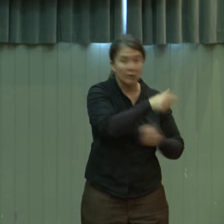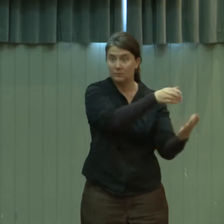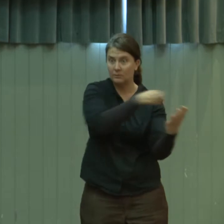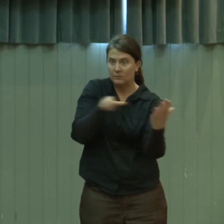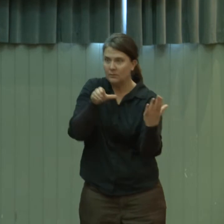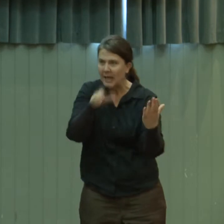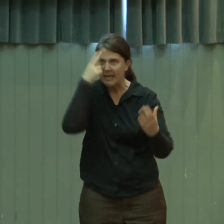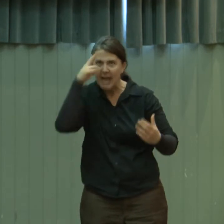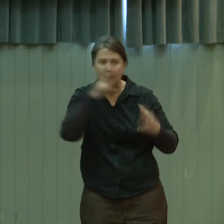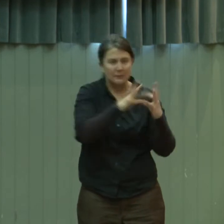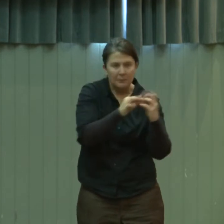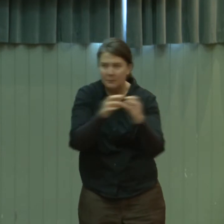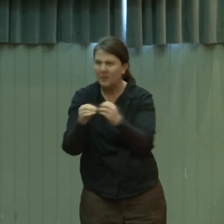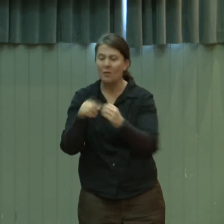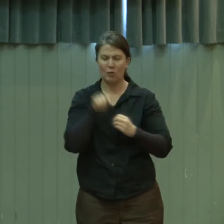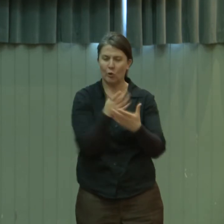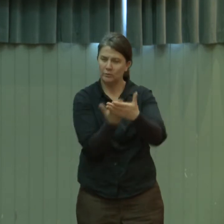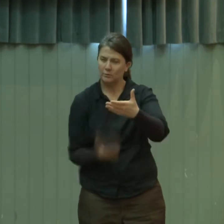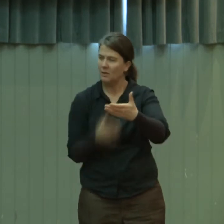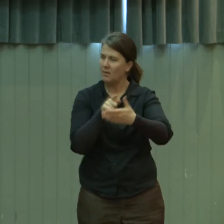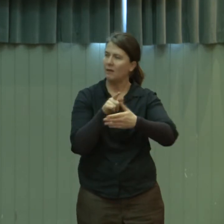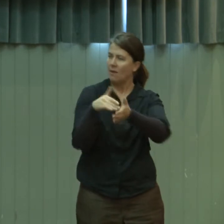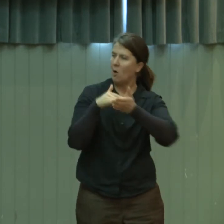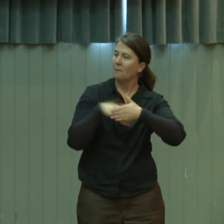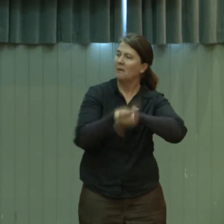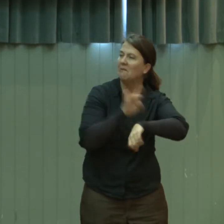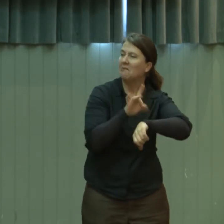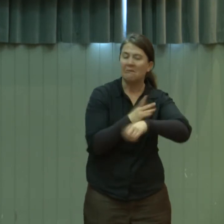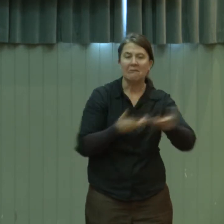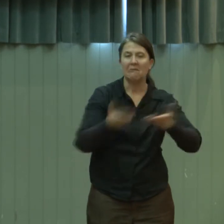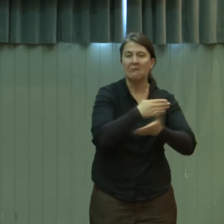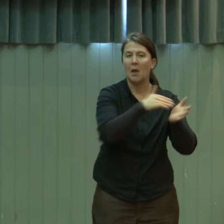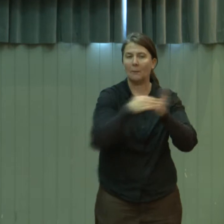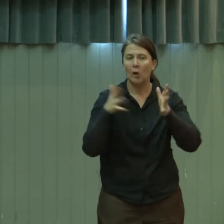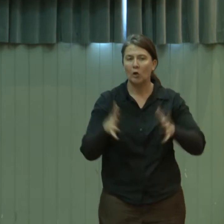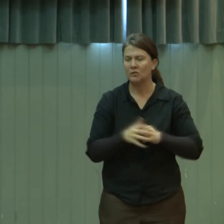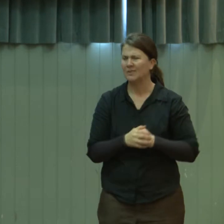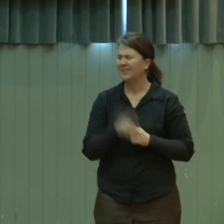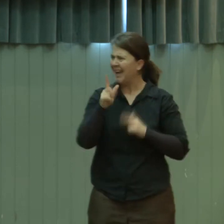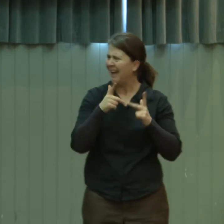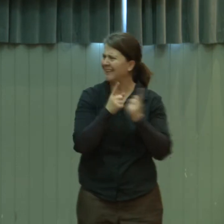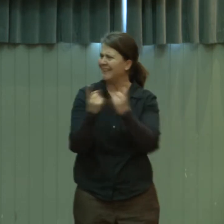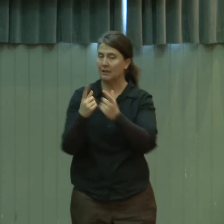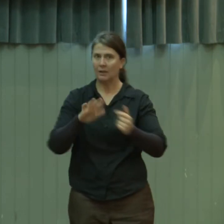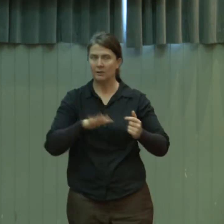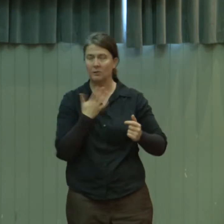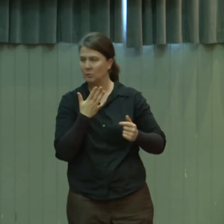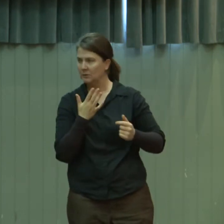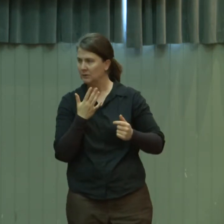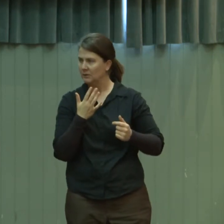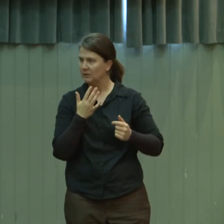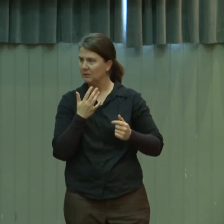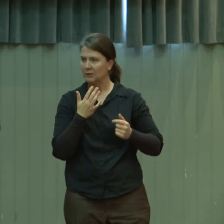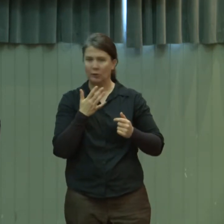found them really helpful. I've mentioned advocacy. We also need to make sure children don't get lost between services. So